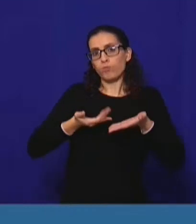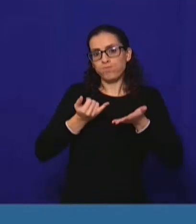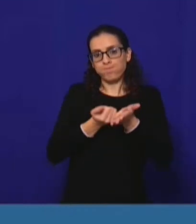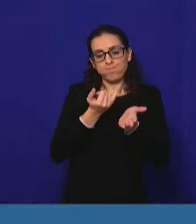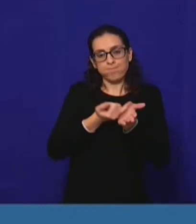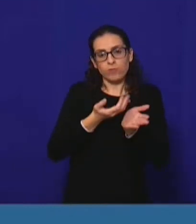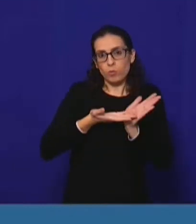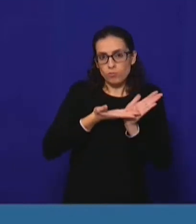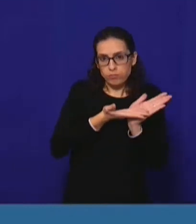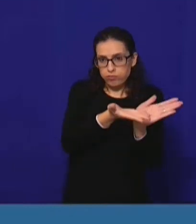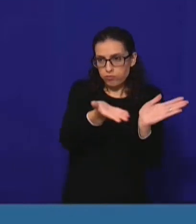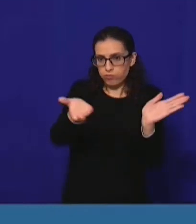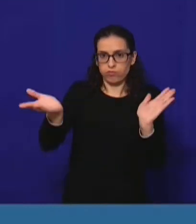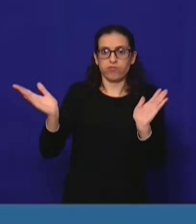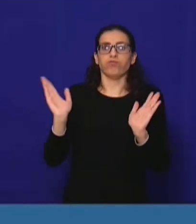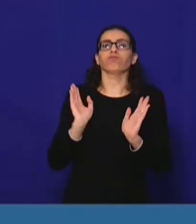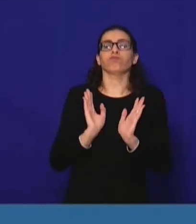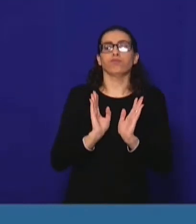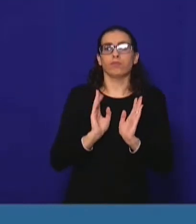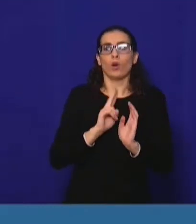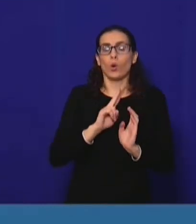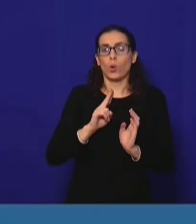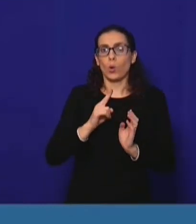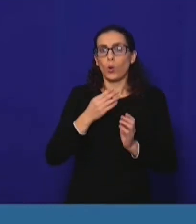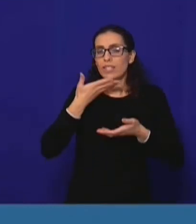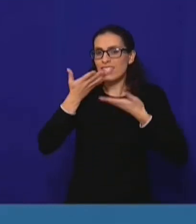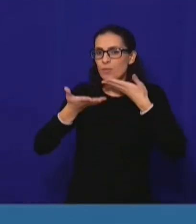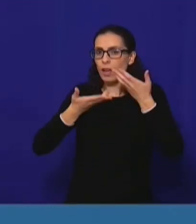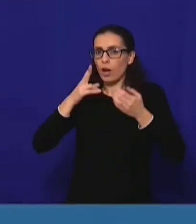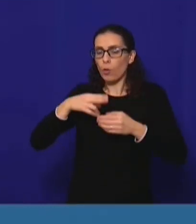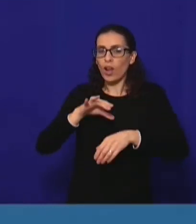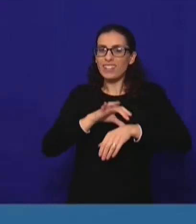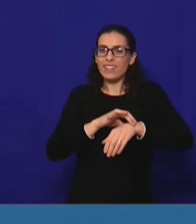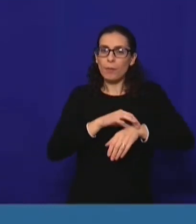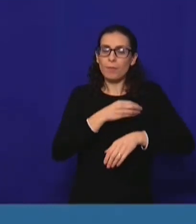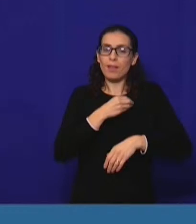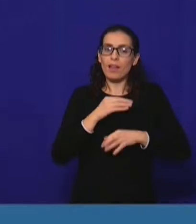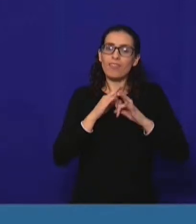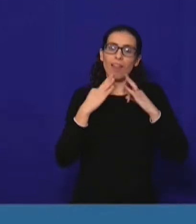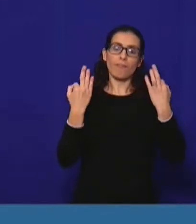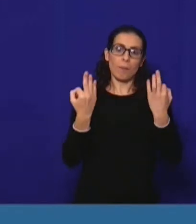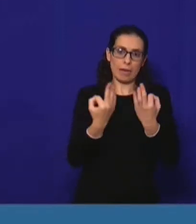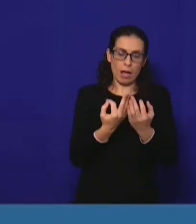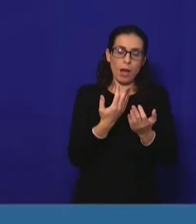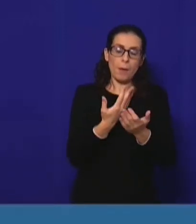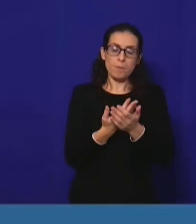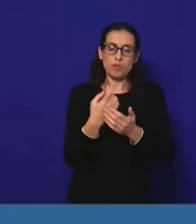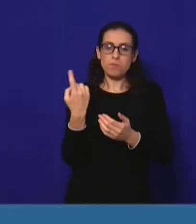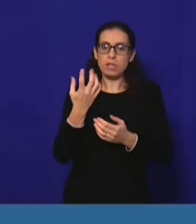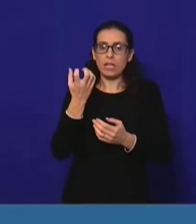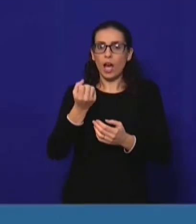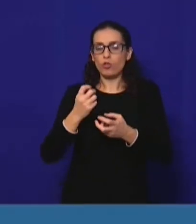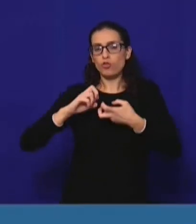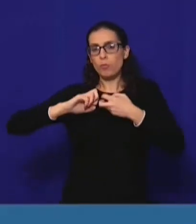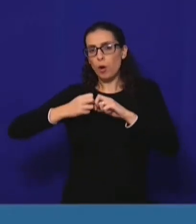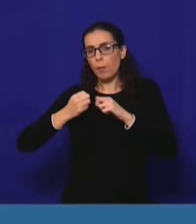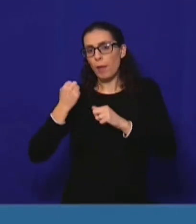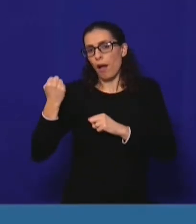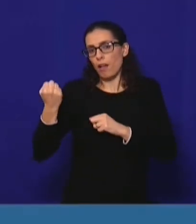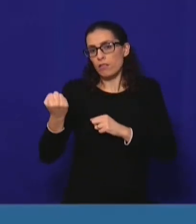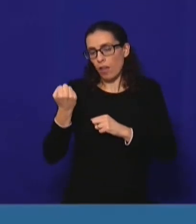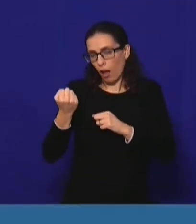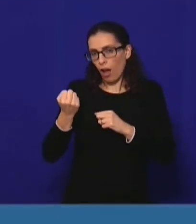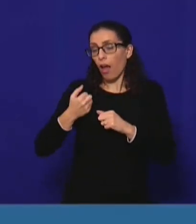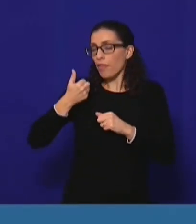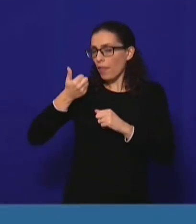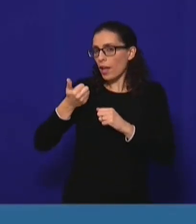u anke nkomplu ninformaw ukoll it-tobba tal-familja ħalli meta inti għandek persuni li jkollhom ċertu kundizzjonijiet mediċi dejjem tajjeb li